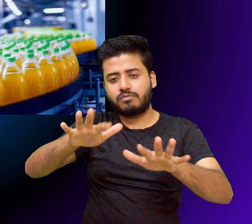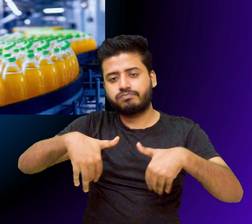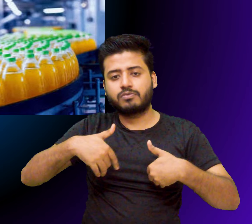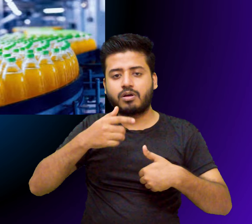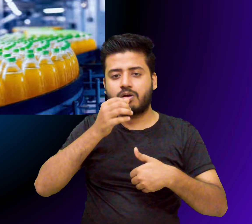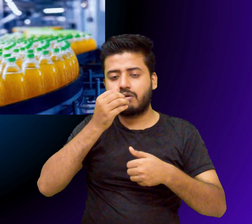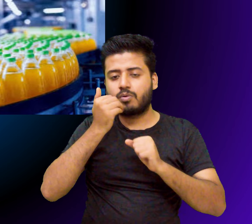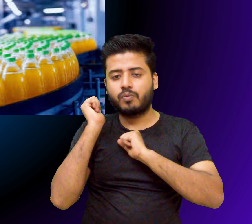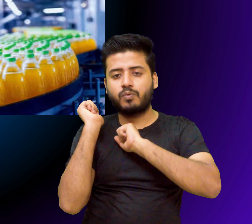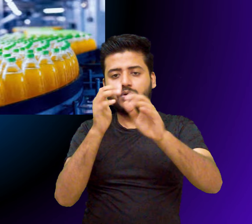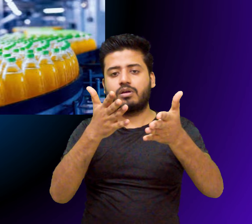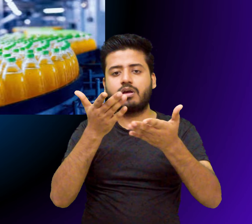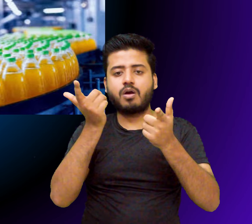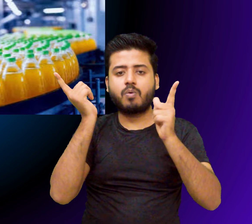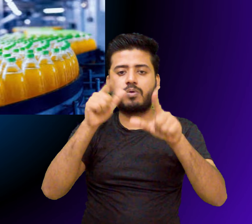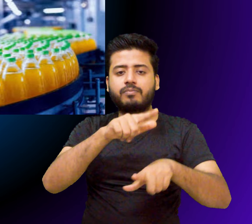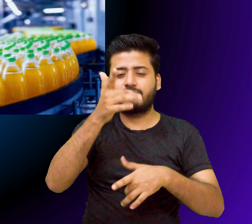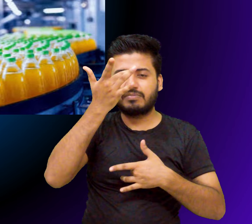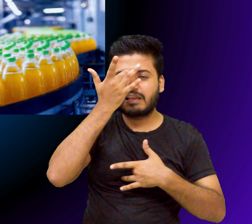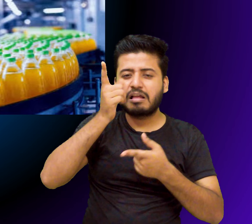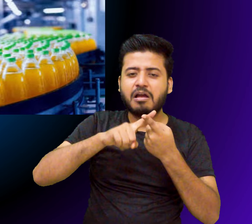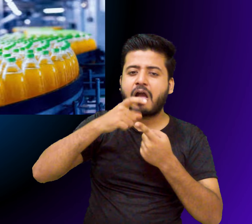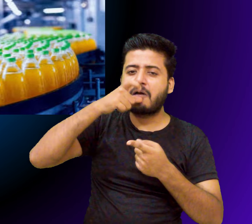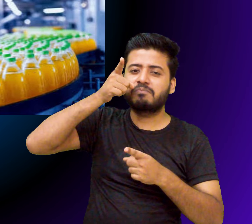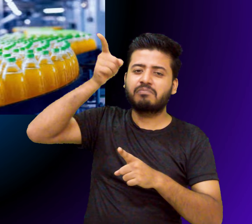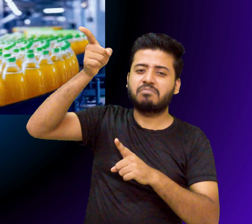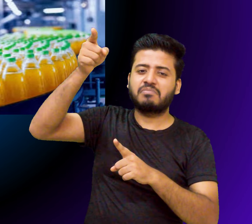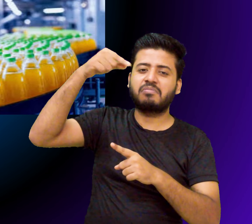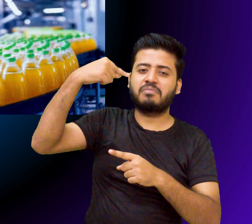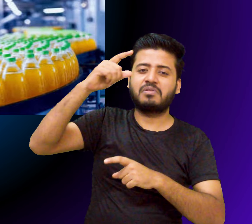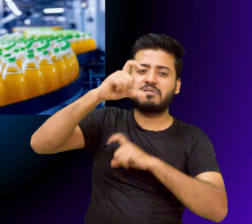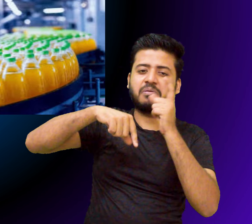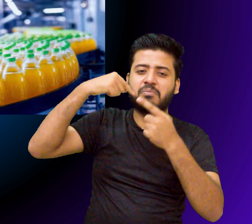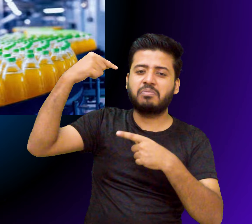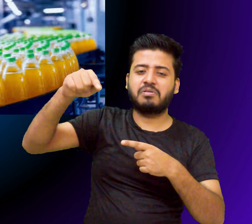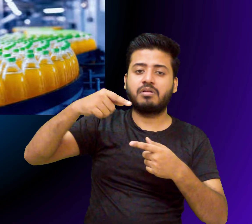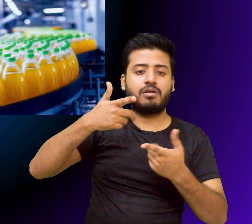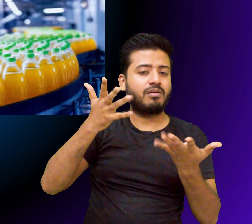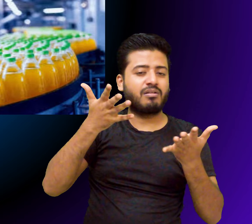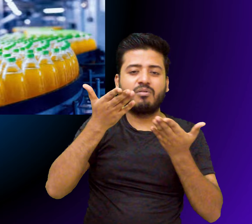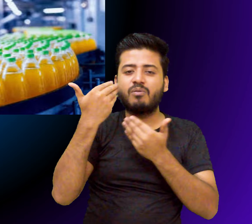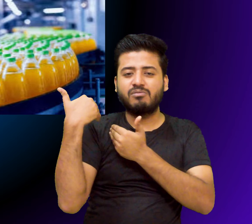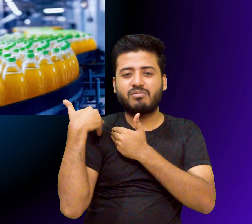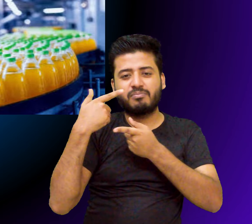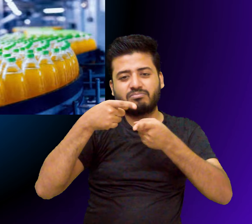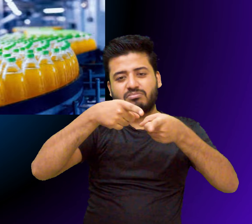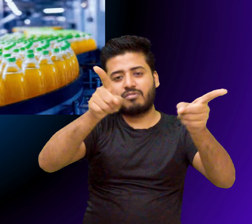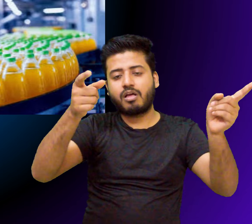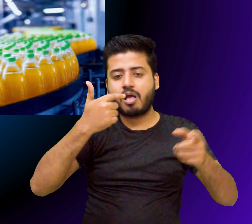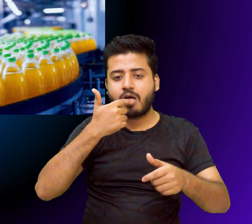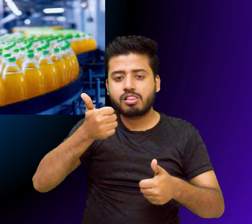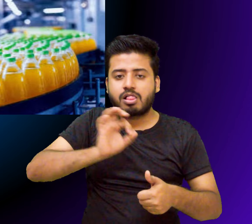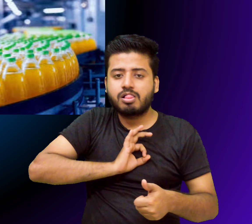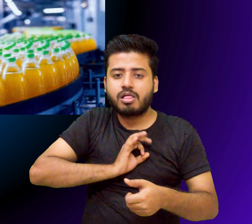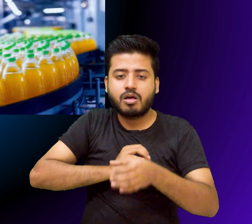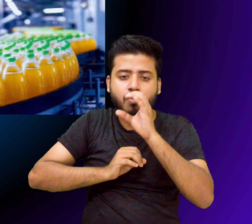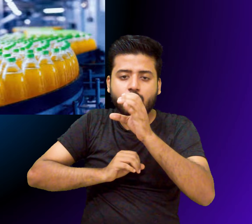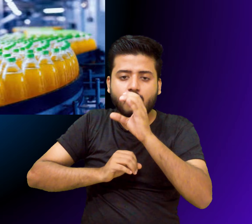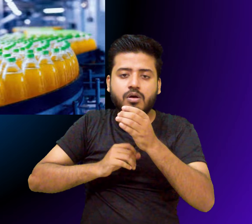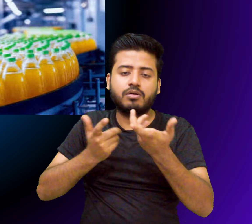mango pulp percentage, 51%, uses cold press technology, and contains no added sugar, preservatives,